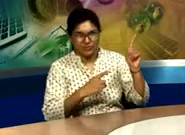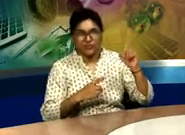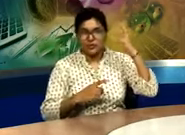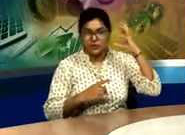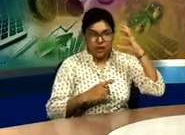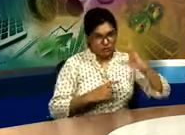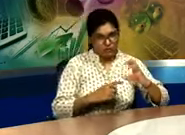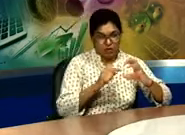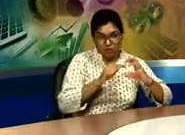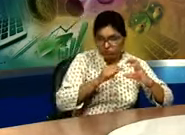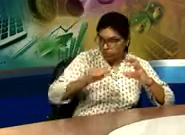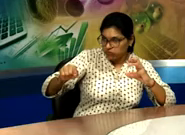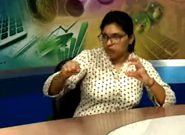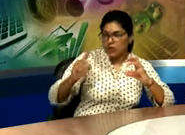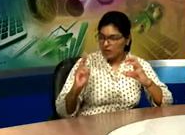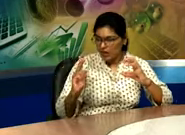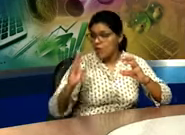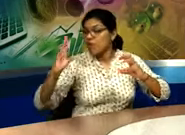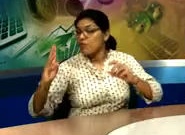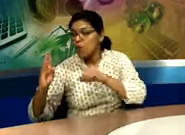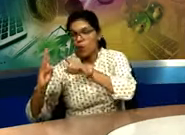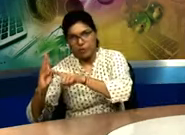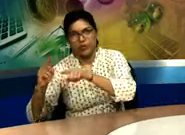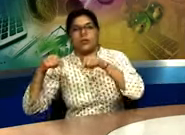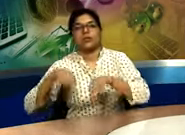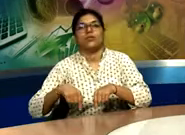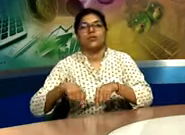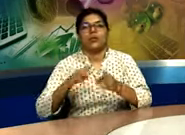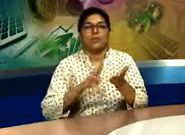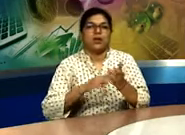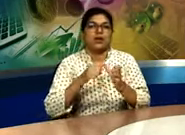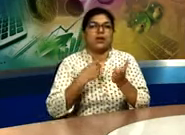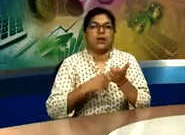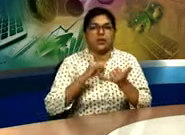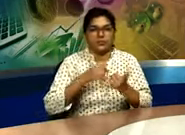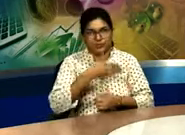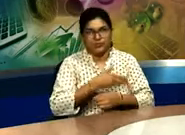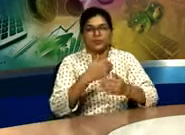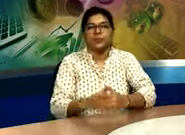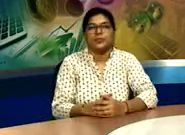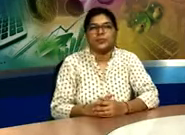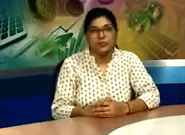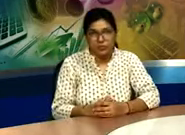screen as well. And the Mars is the 4th planet, which is next to Earth.